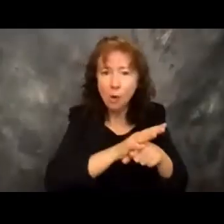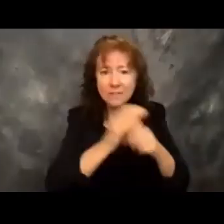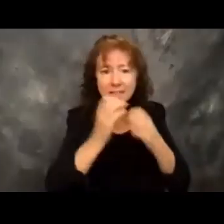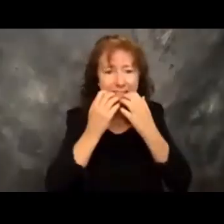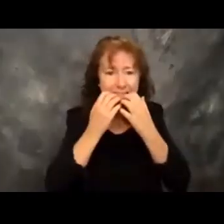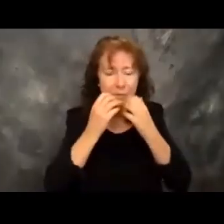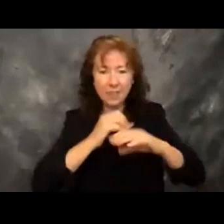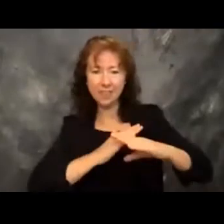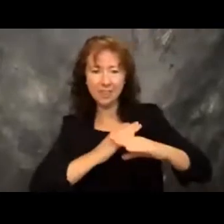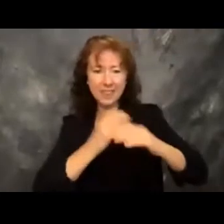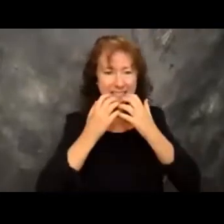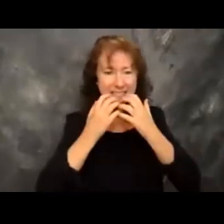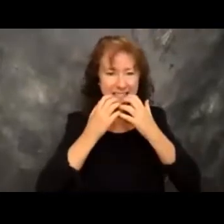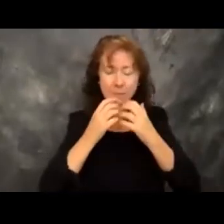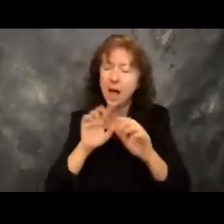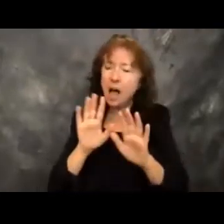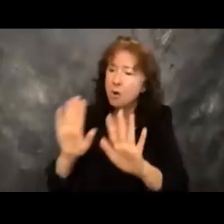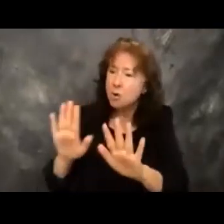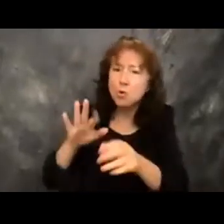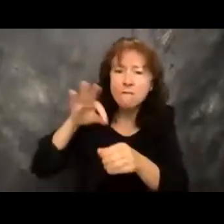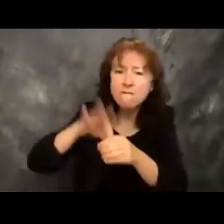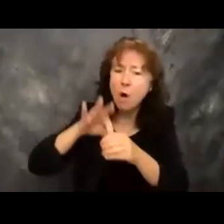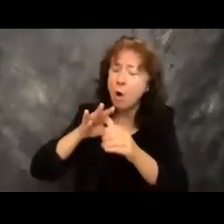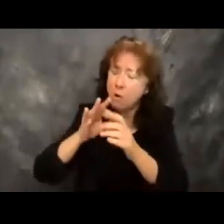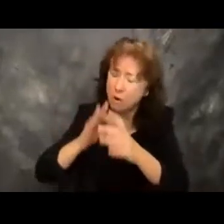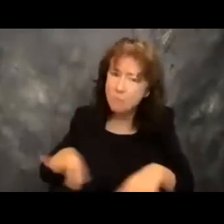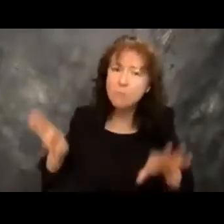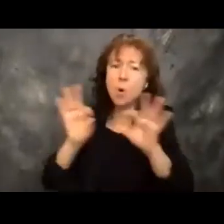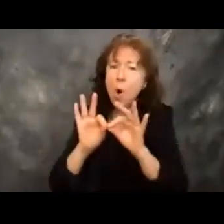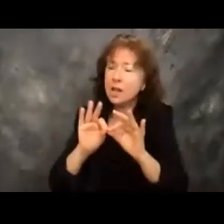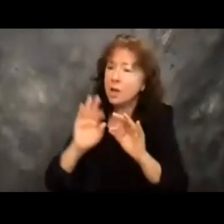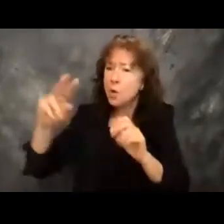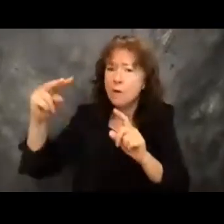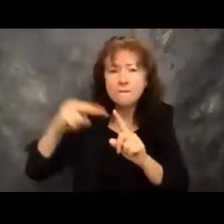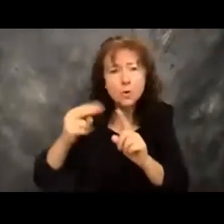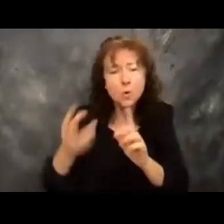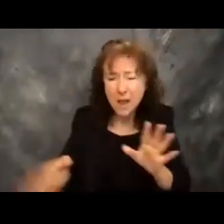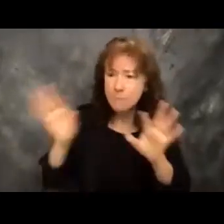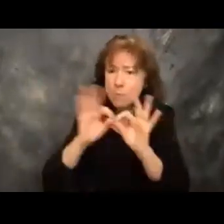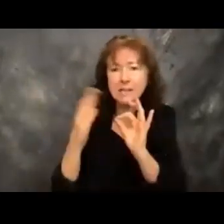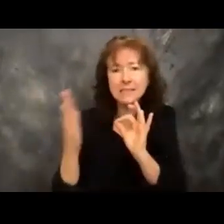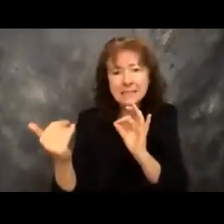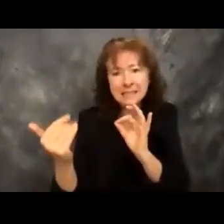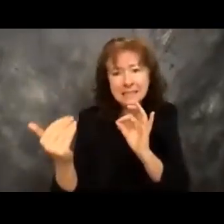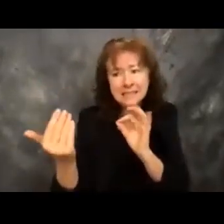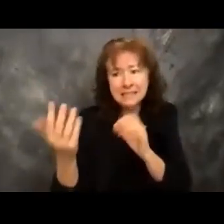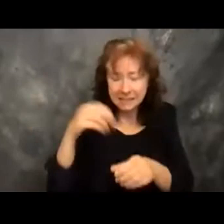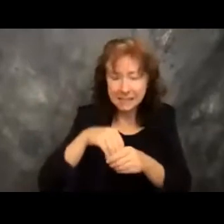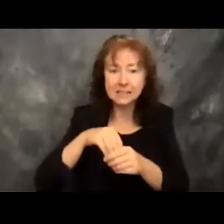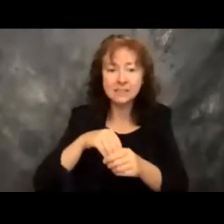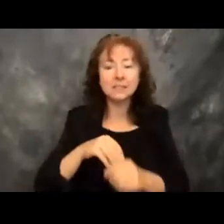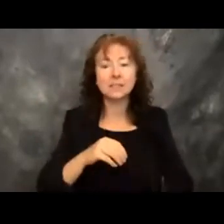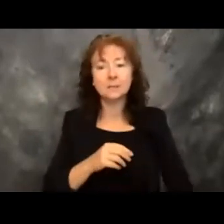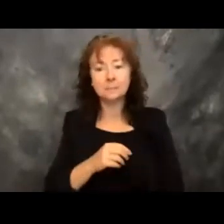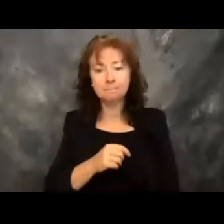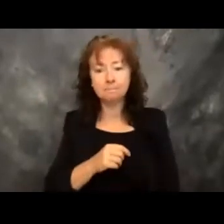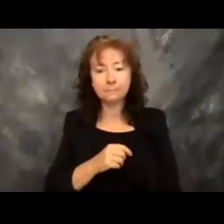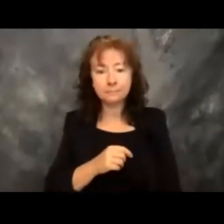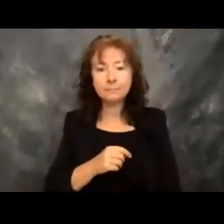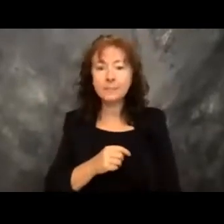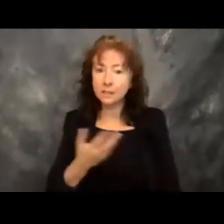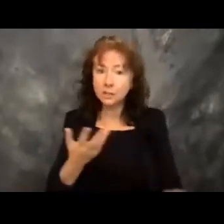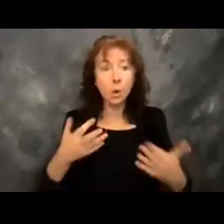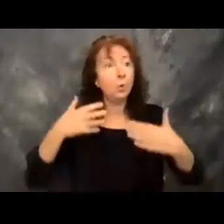their voice or their vote really matters. And this is a quite huge